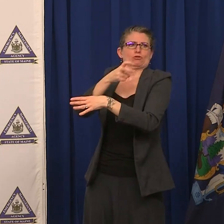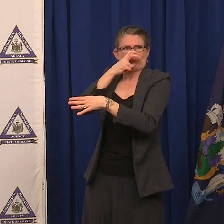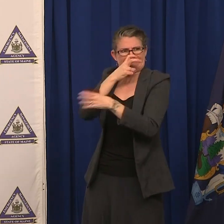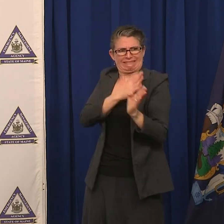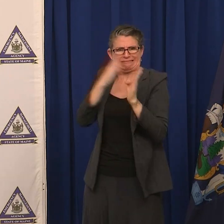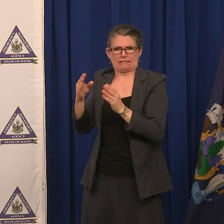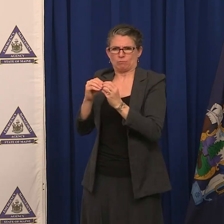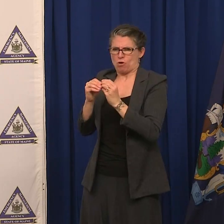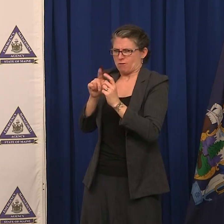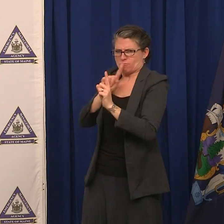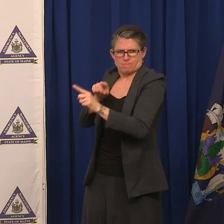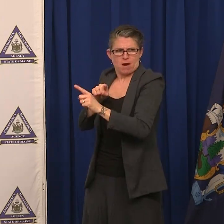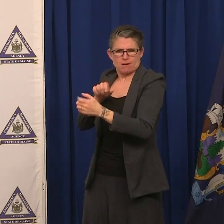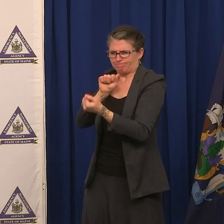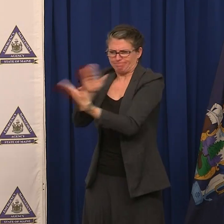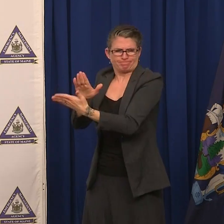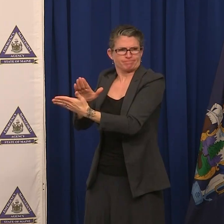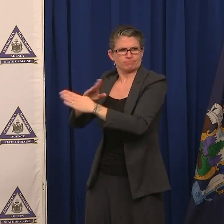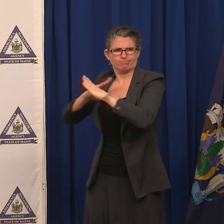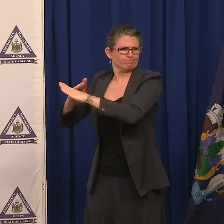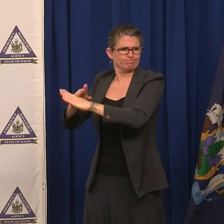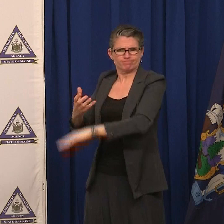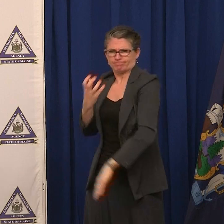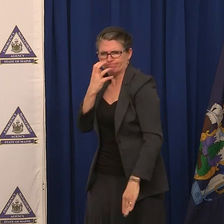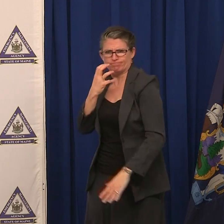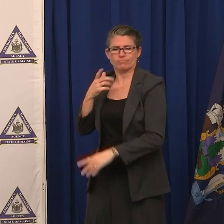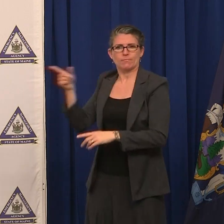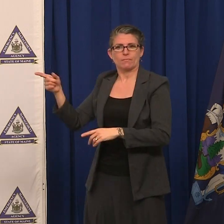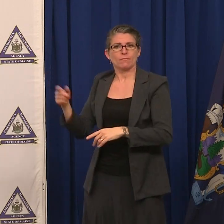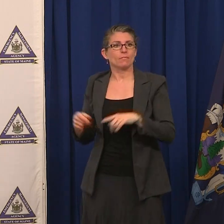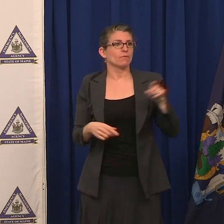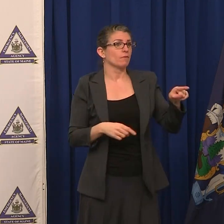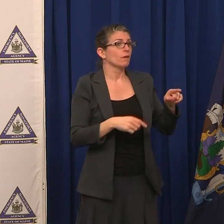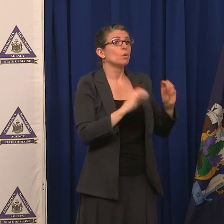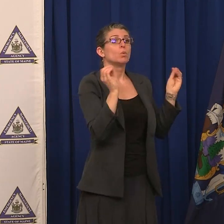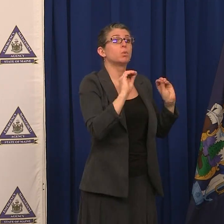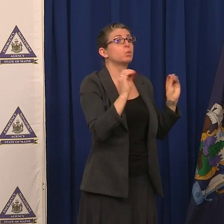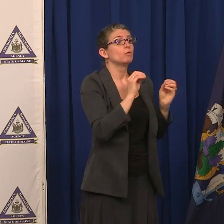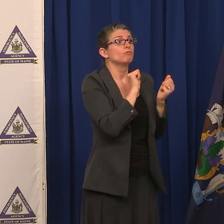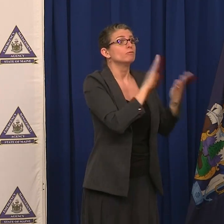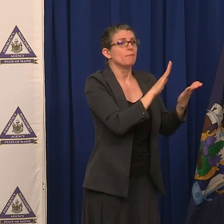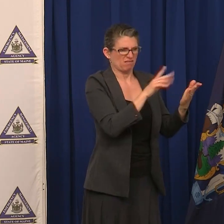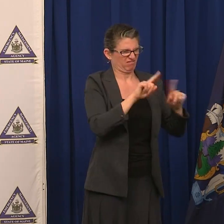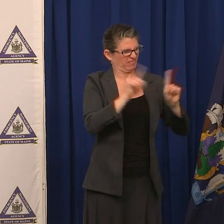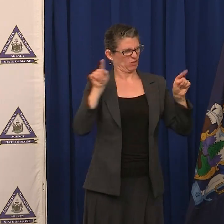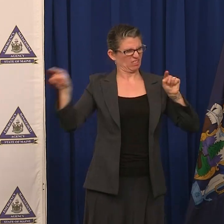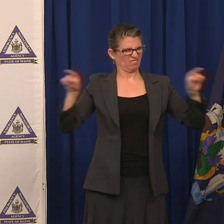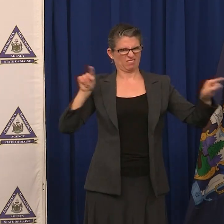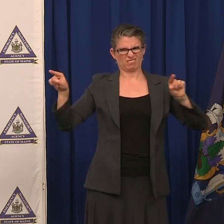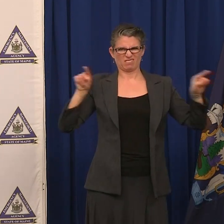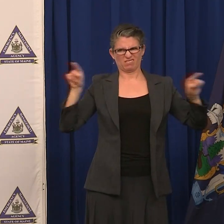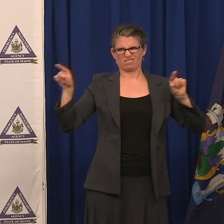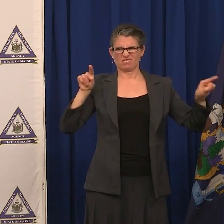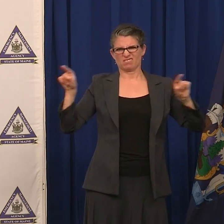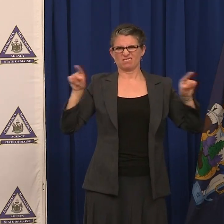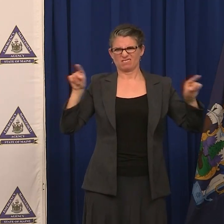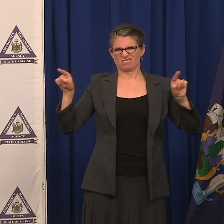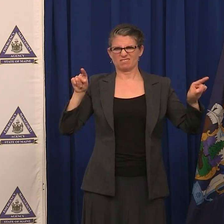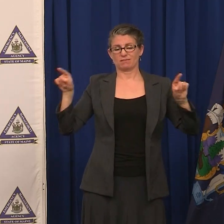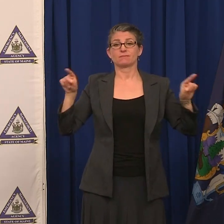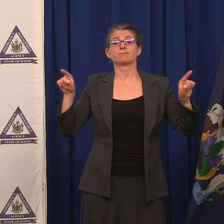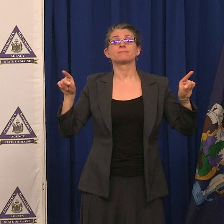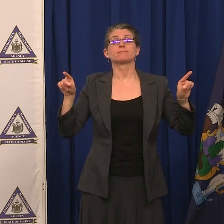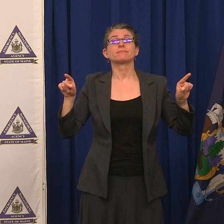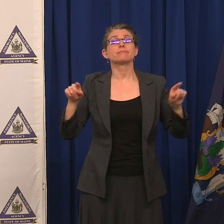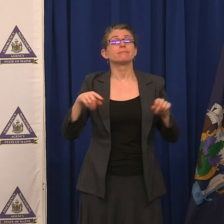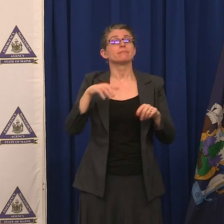what it might look like. The goal of modeling is not to come up with the answer. The modeling tools are only as good as